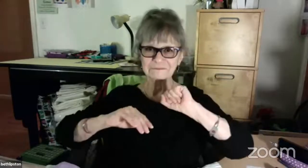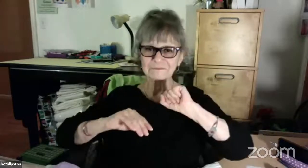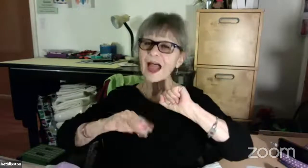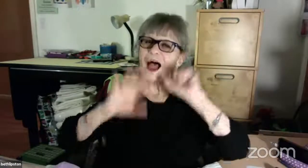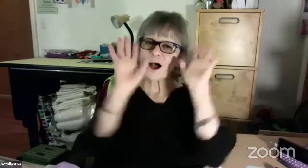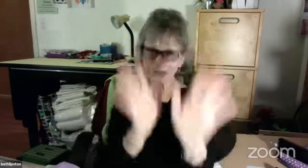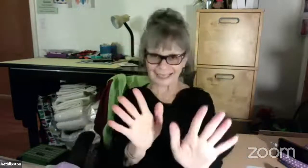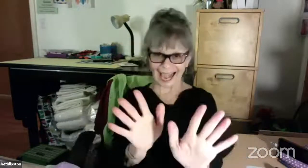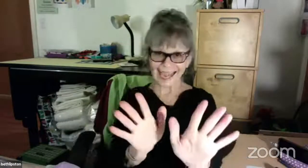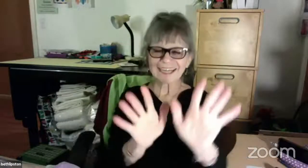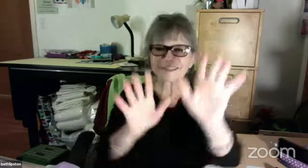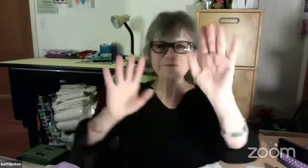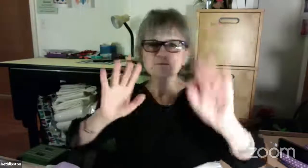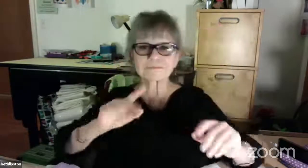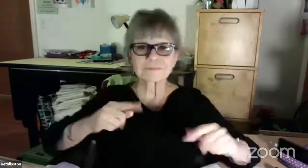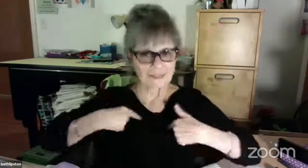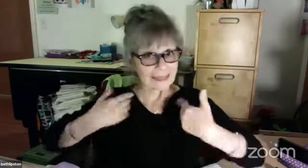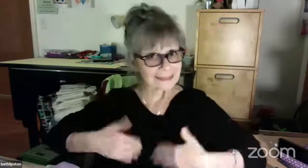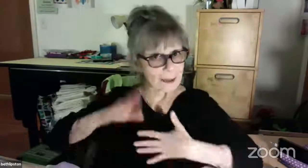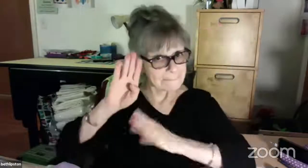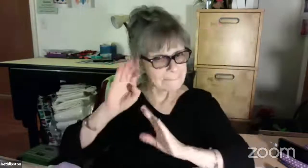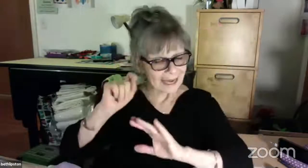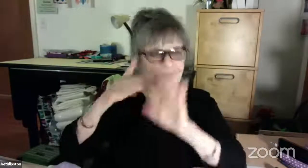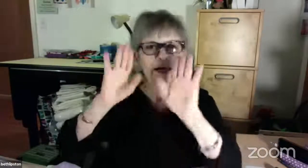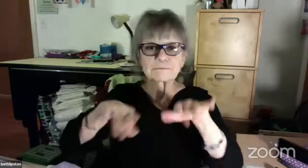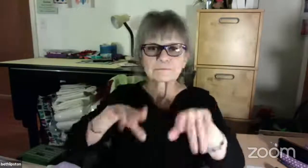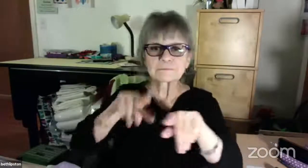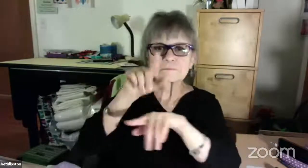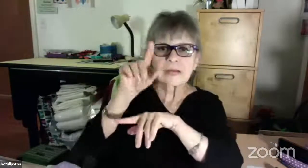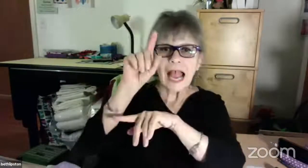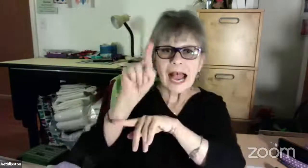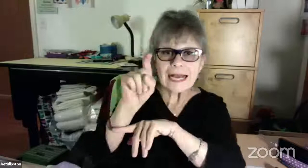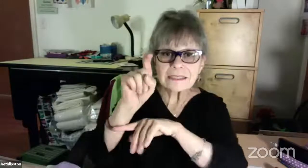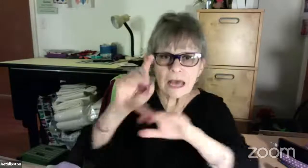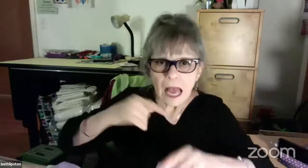All right. So, again, my name is Beth.